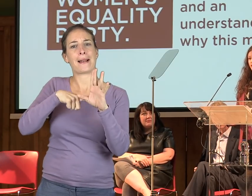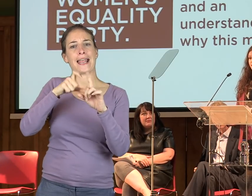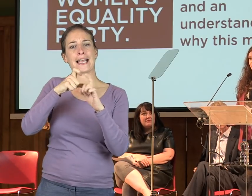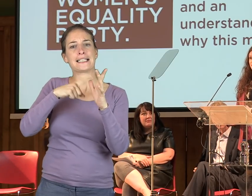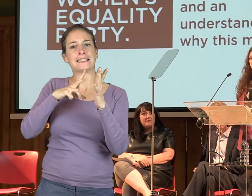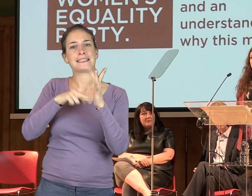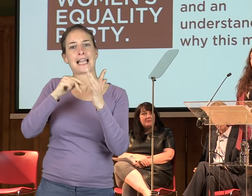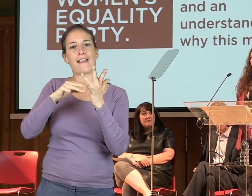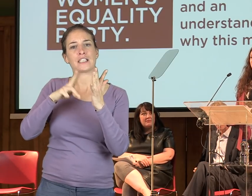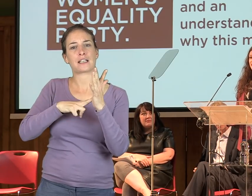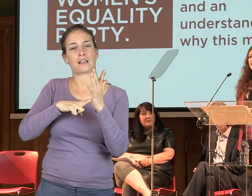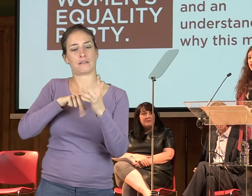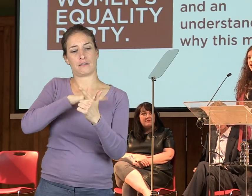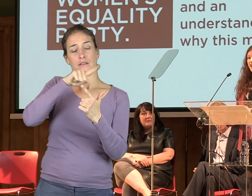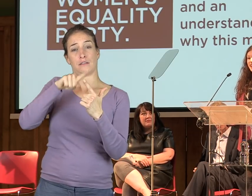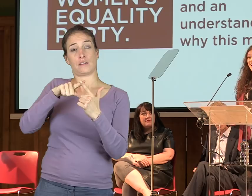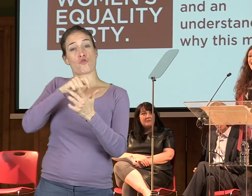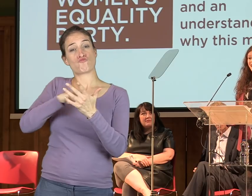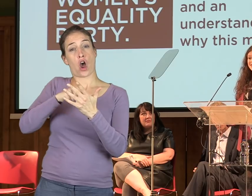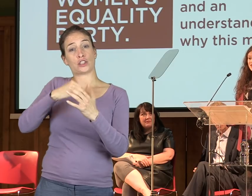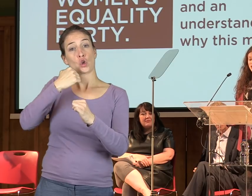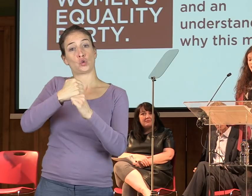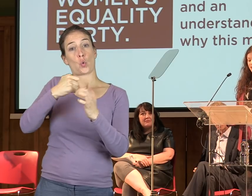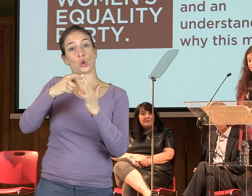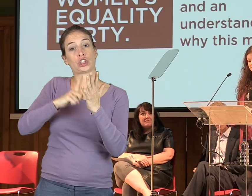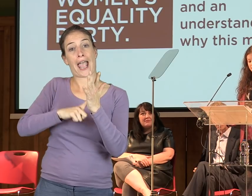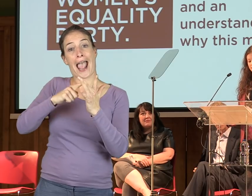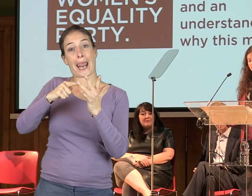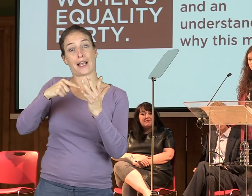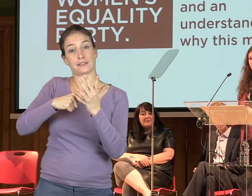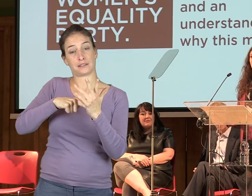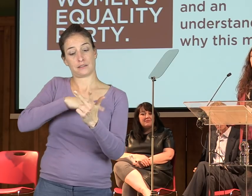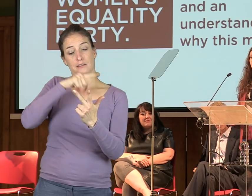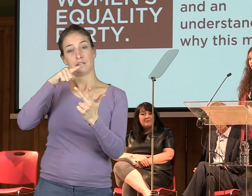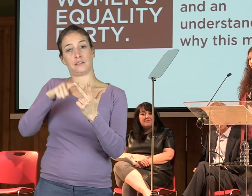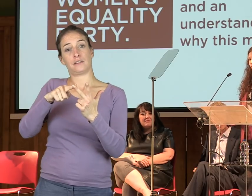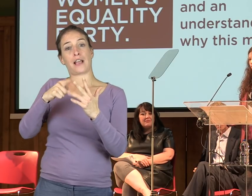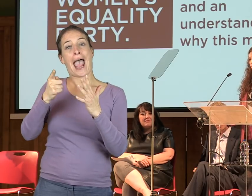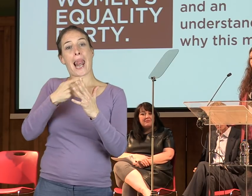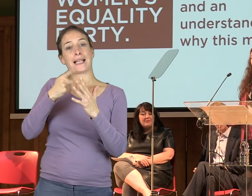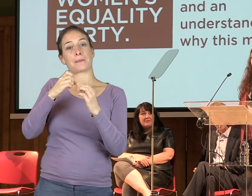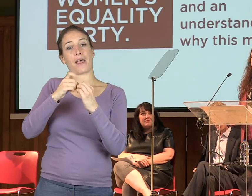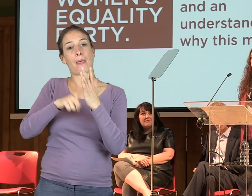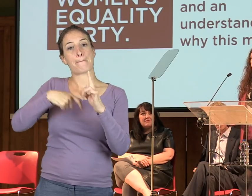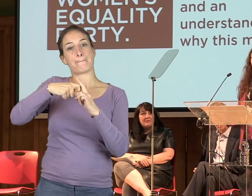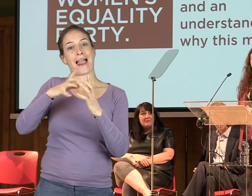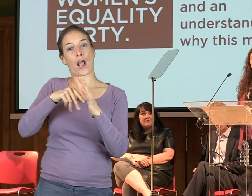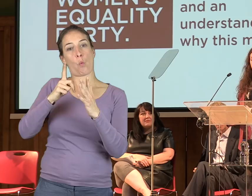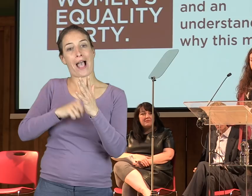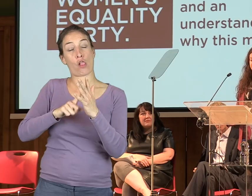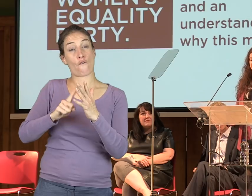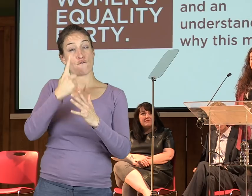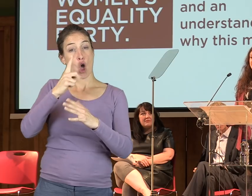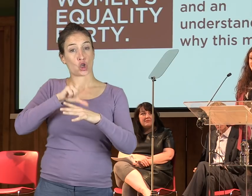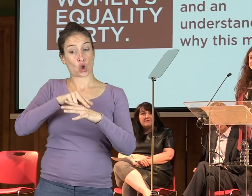Blackwell, the first female doctor in the UK and in the US. Royal Holloway was founded as a college